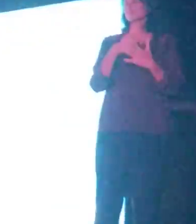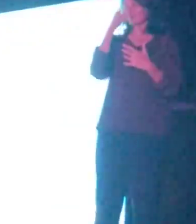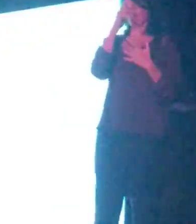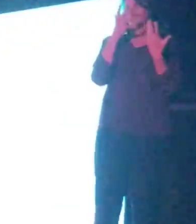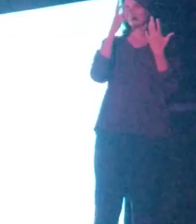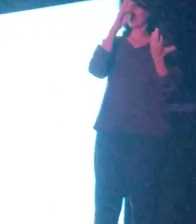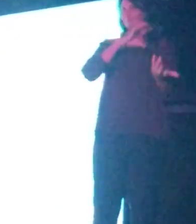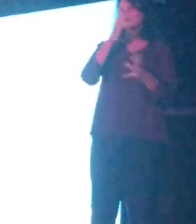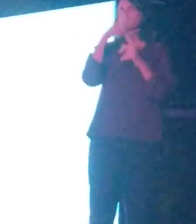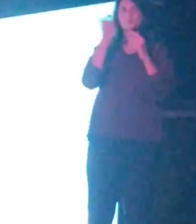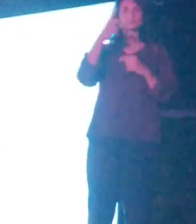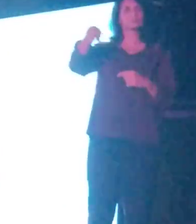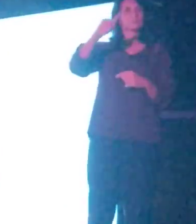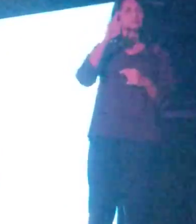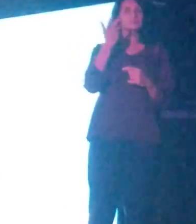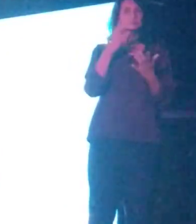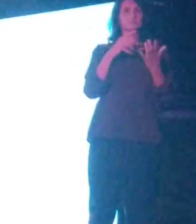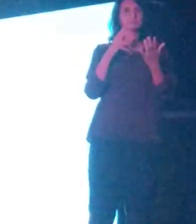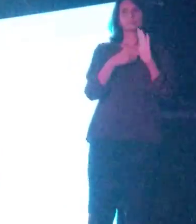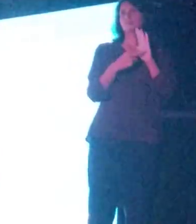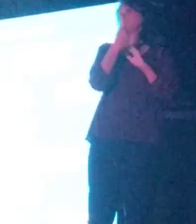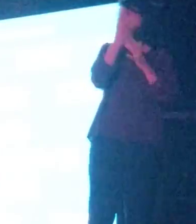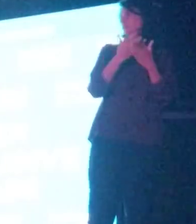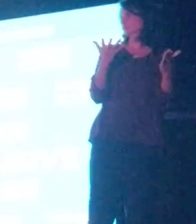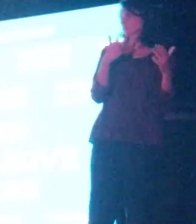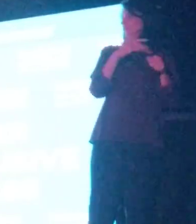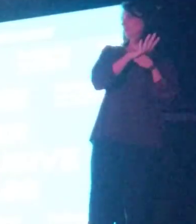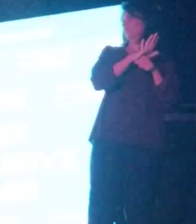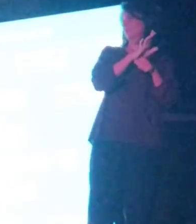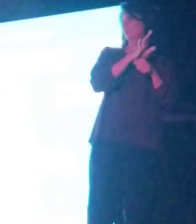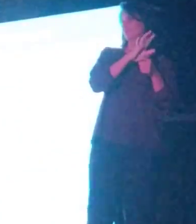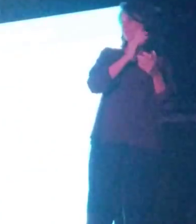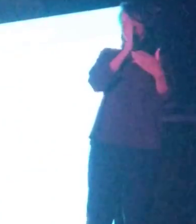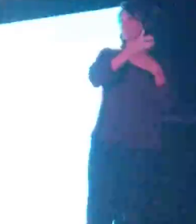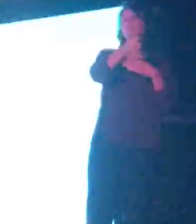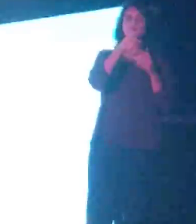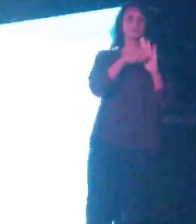because one thing would be enough. But what I learned